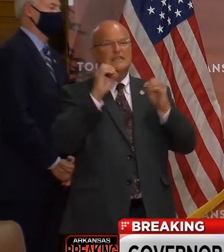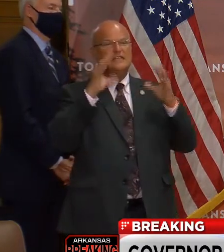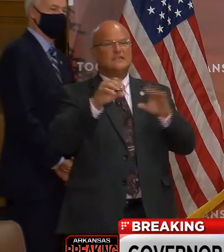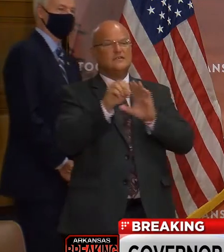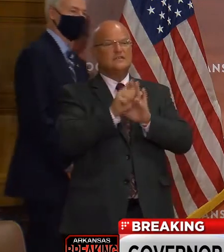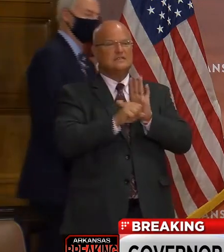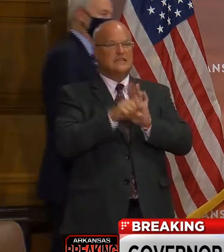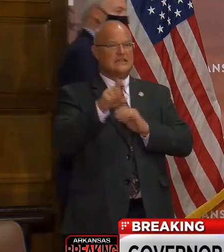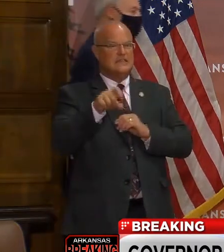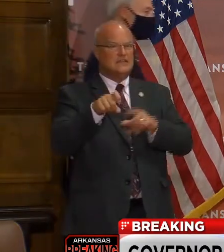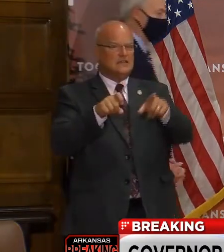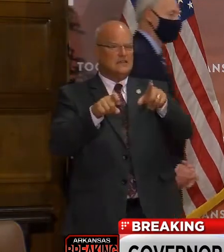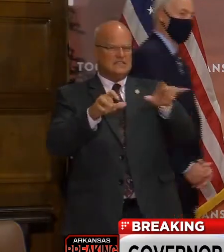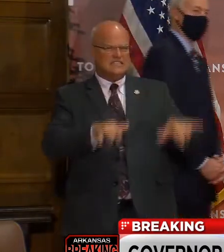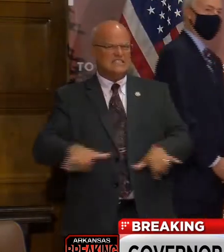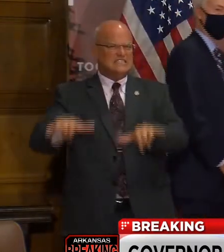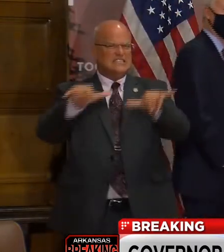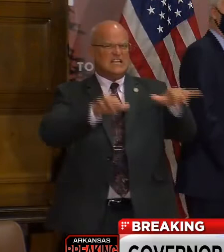one.